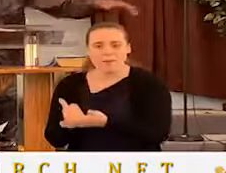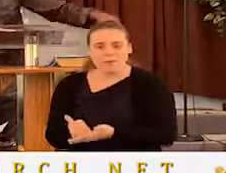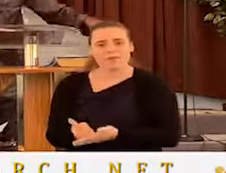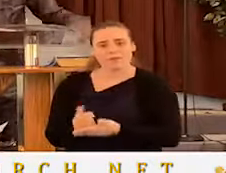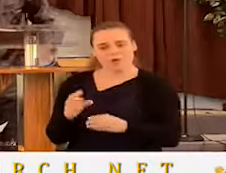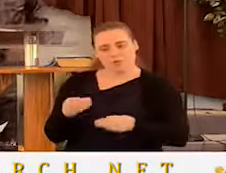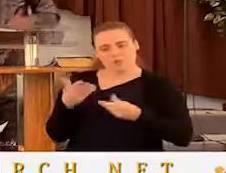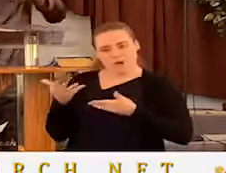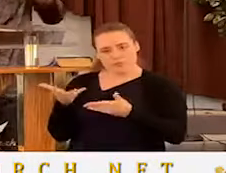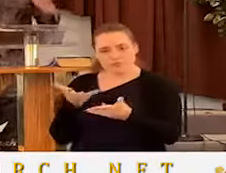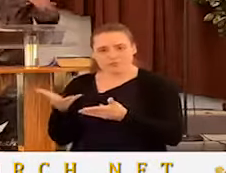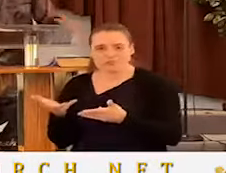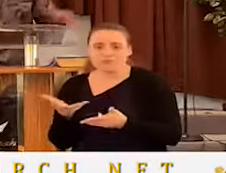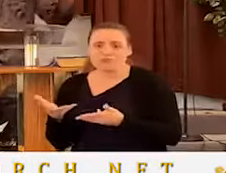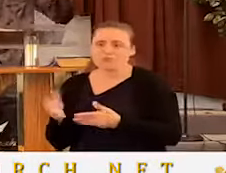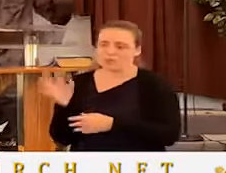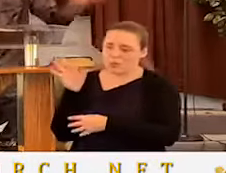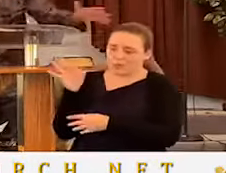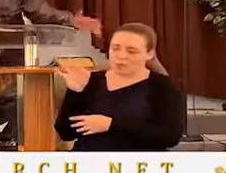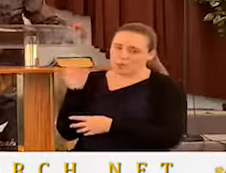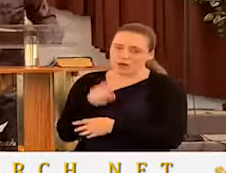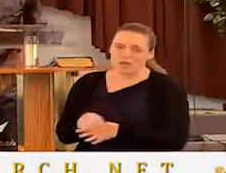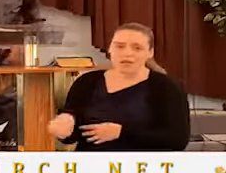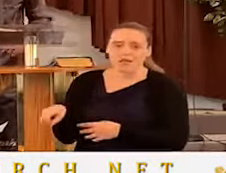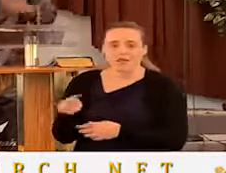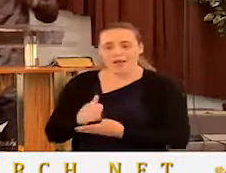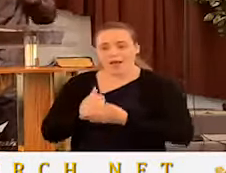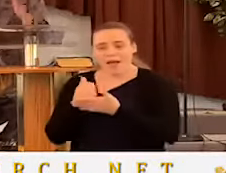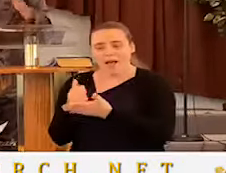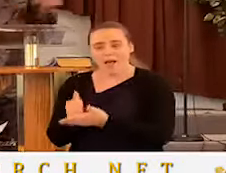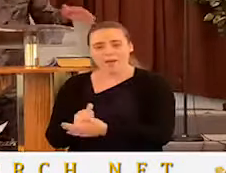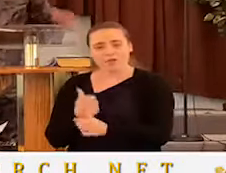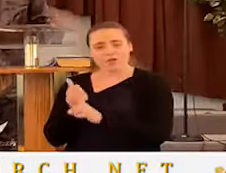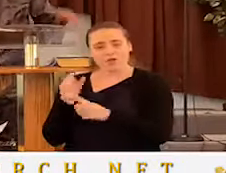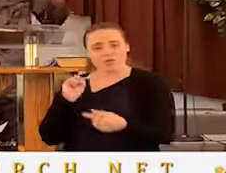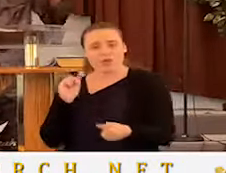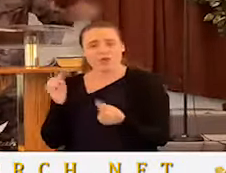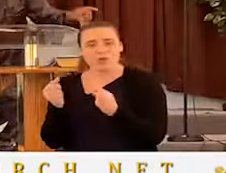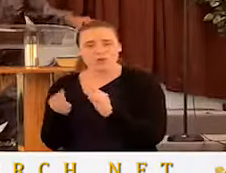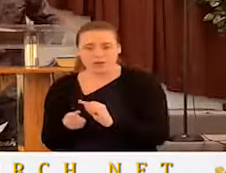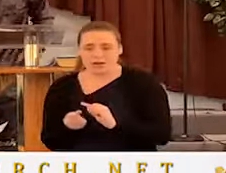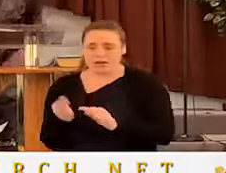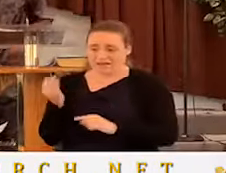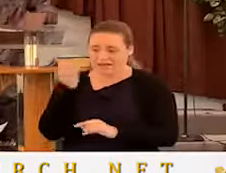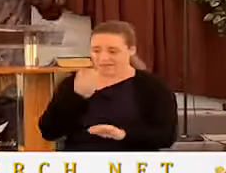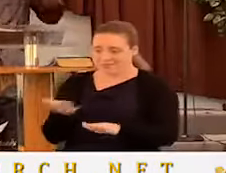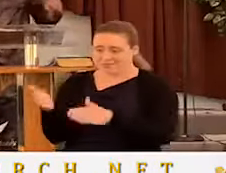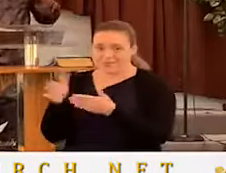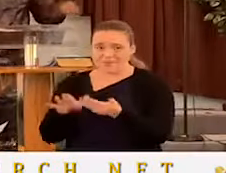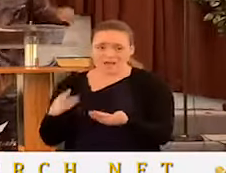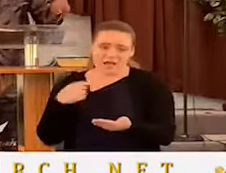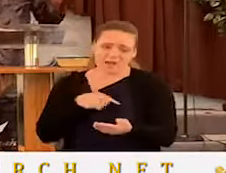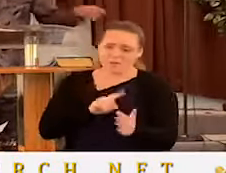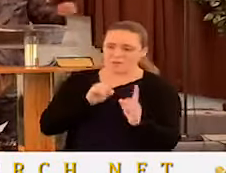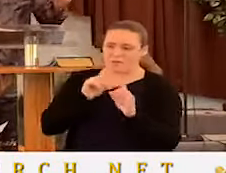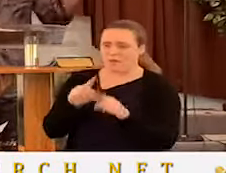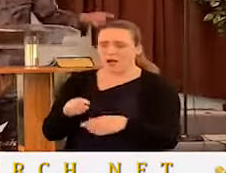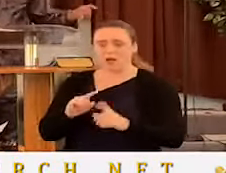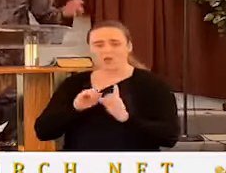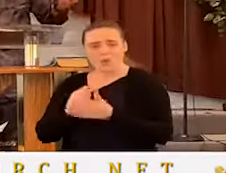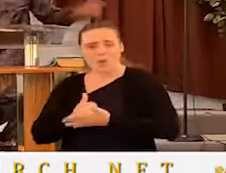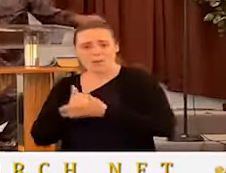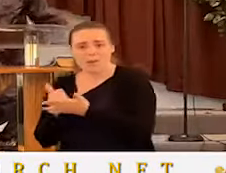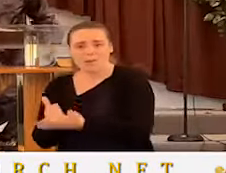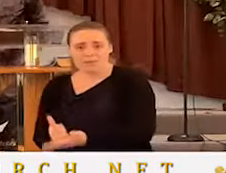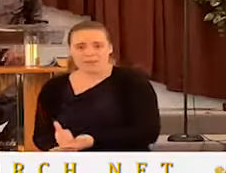to the poor, help those that are hurting, respond to those that are dying, give light to those